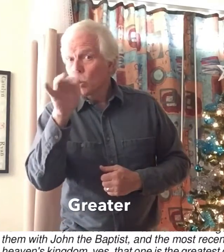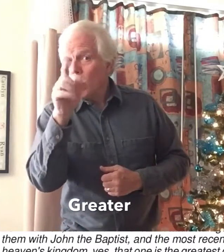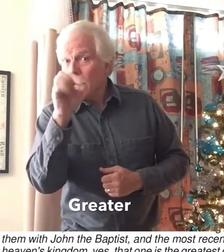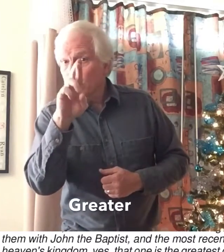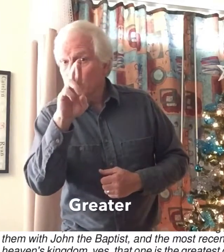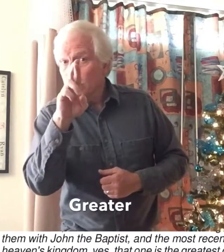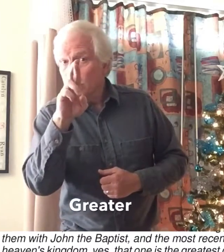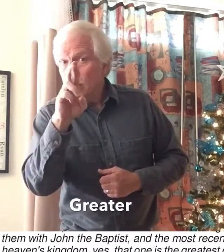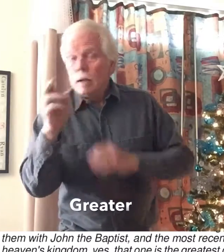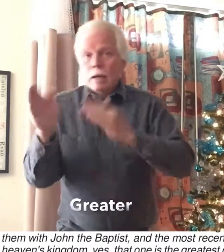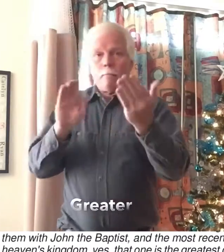heaven's kingdom,